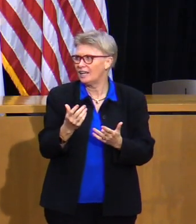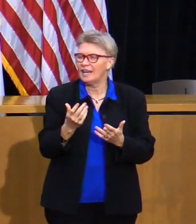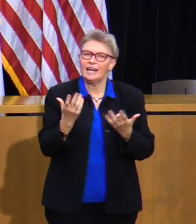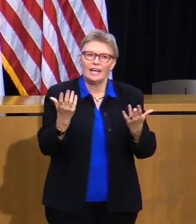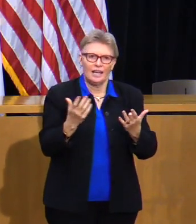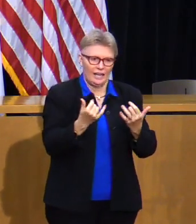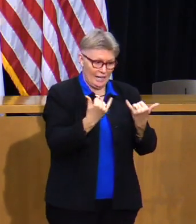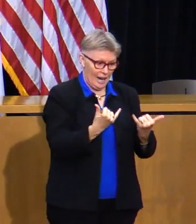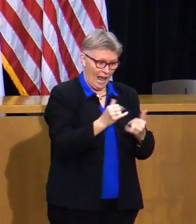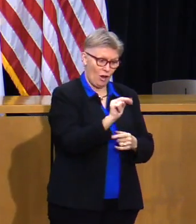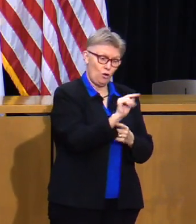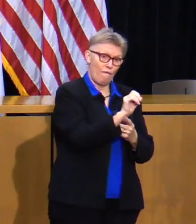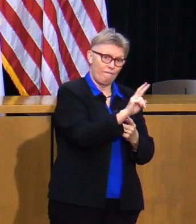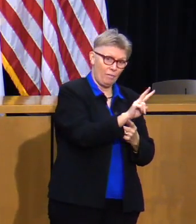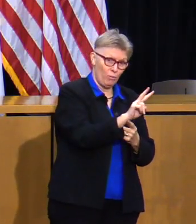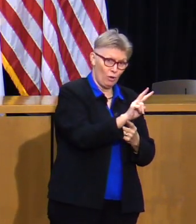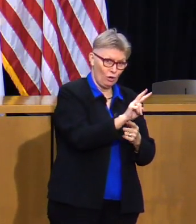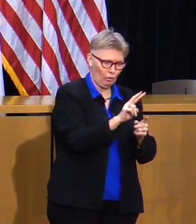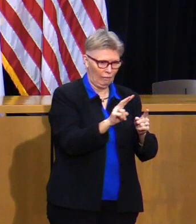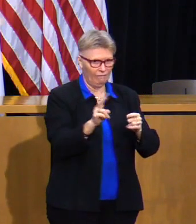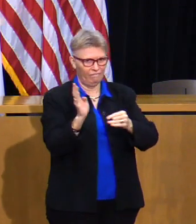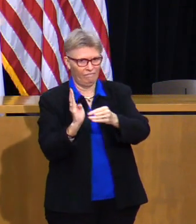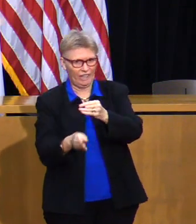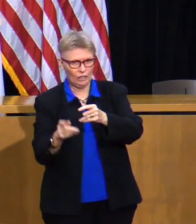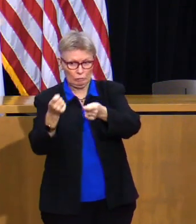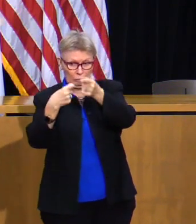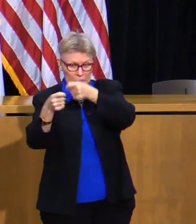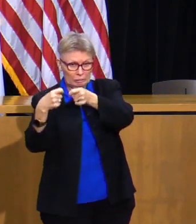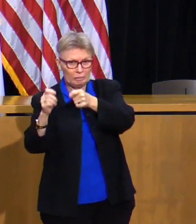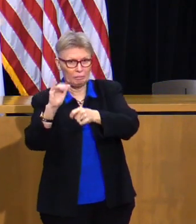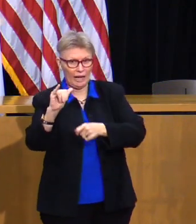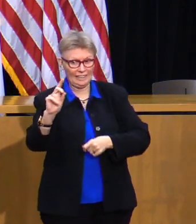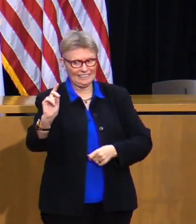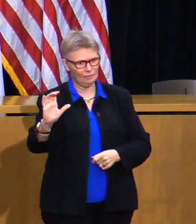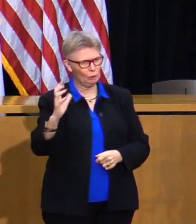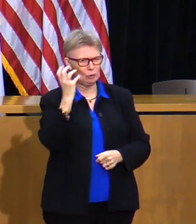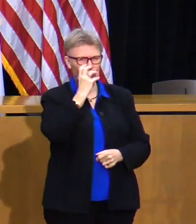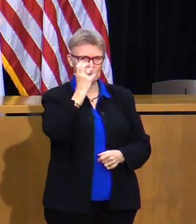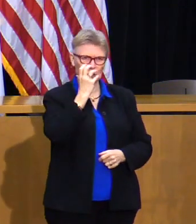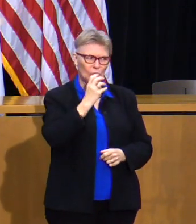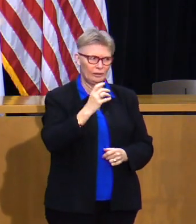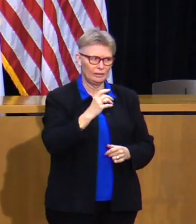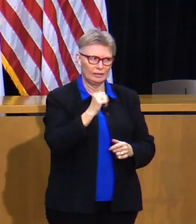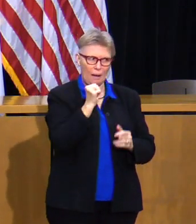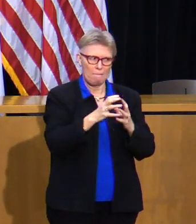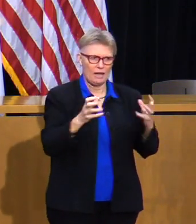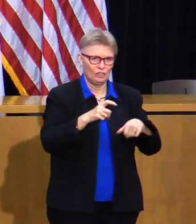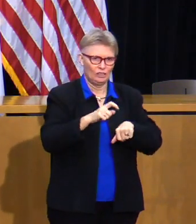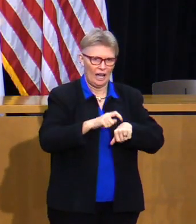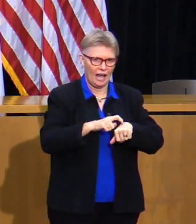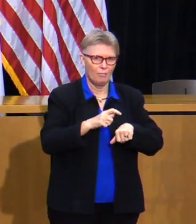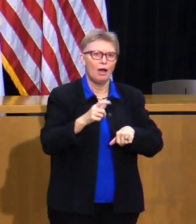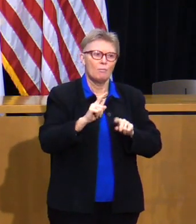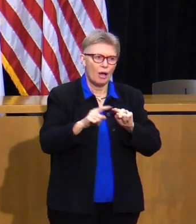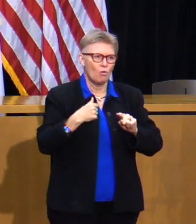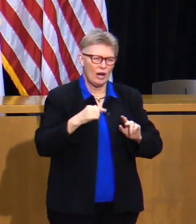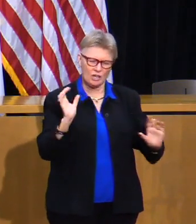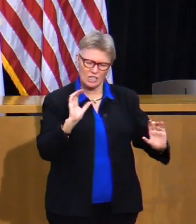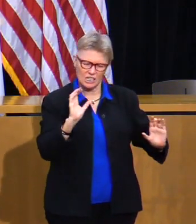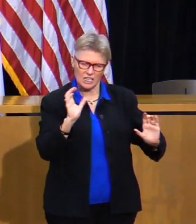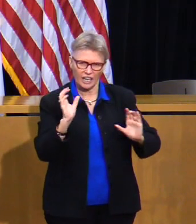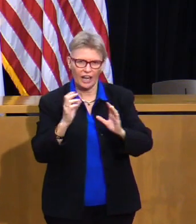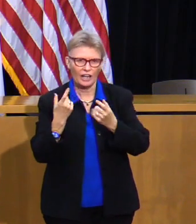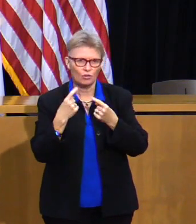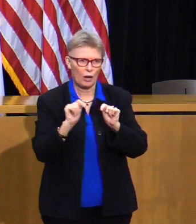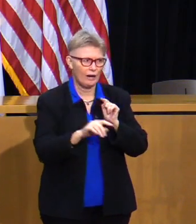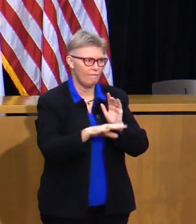tight fit, and we're going to do all we can to make sure that we get appointment or nominations to